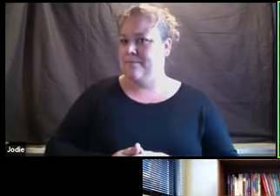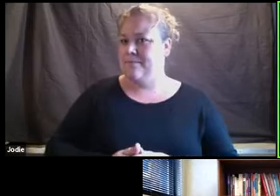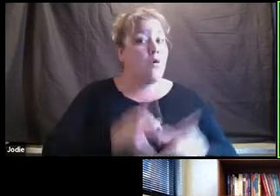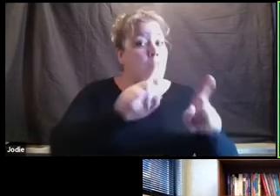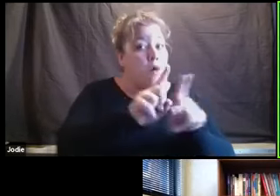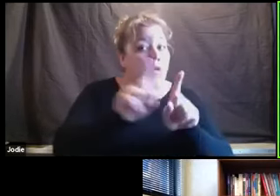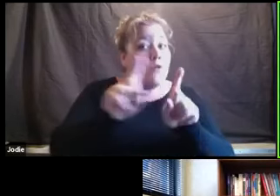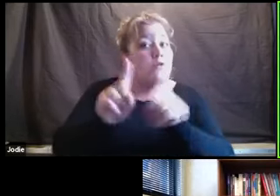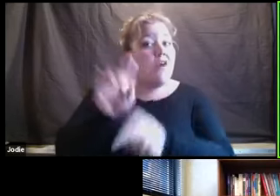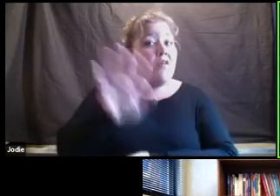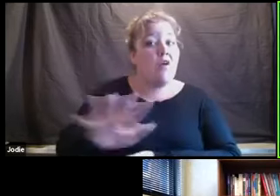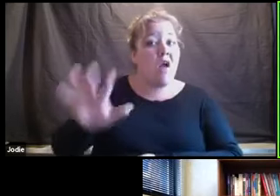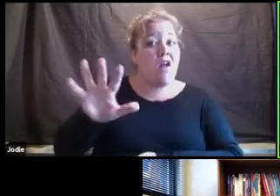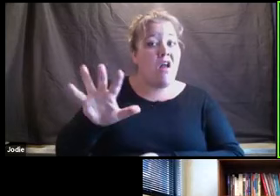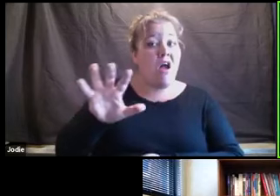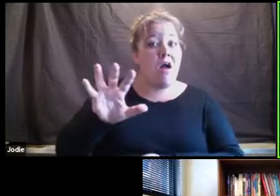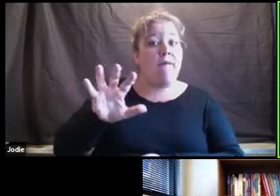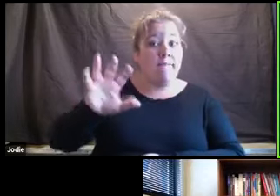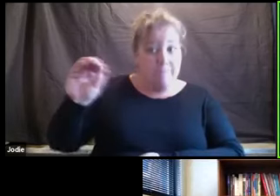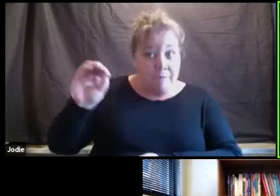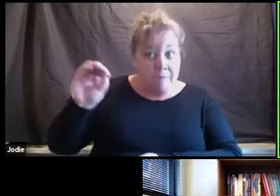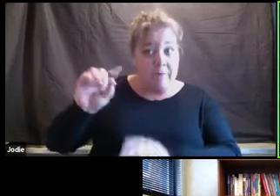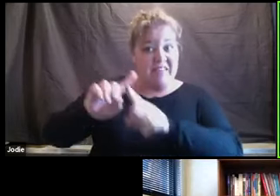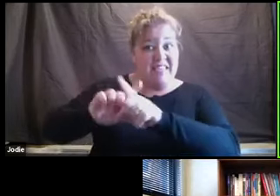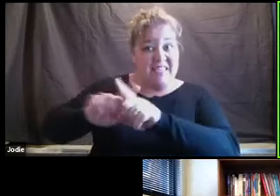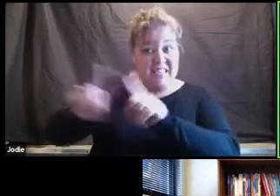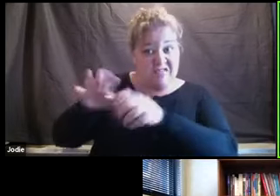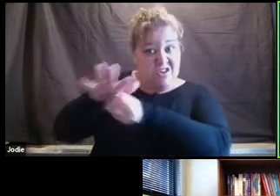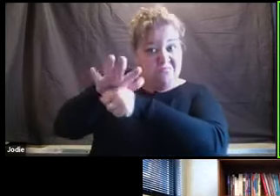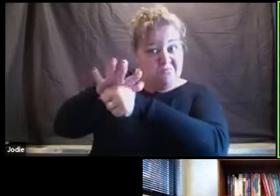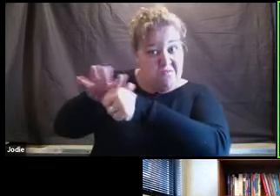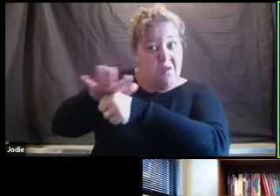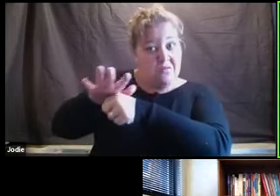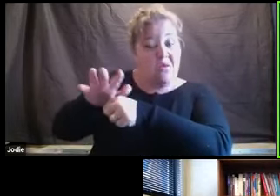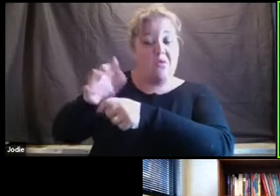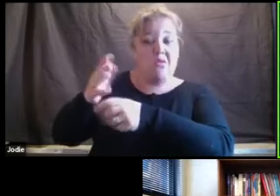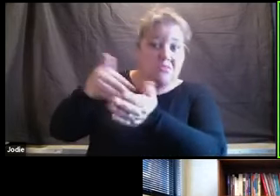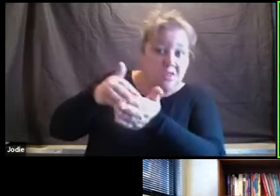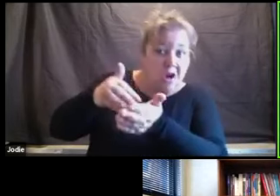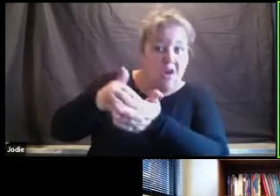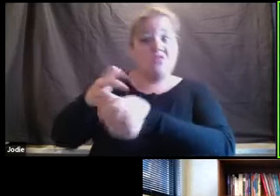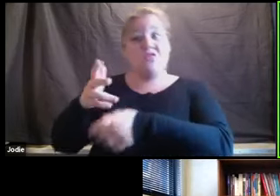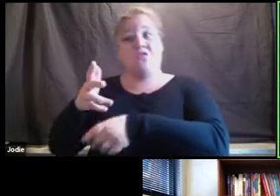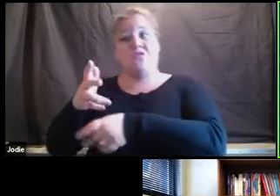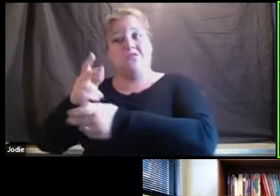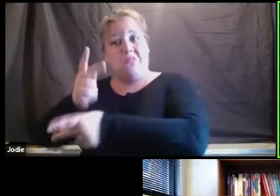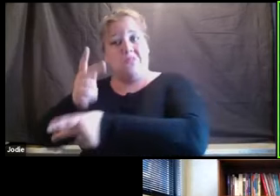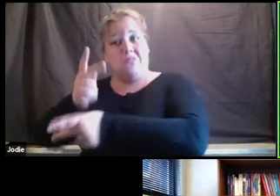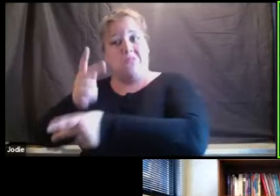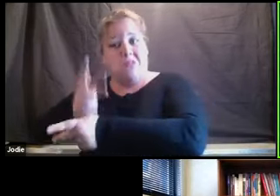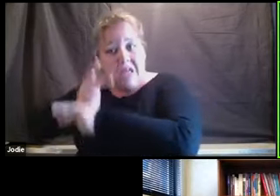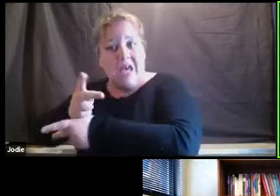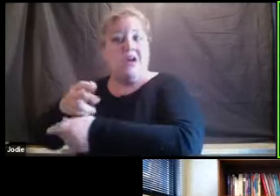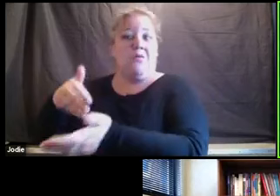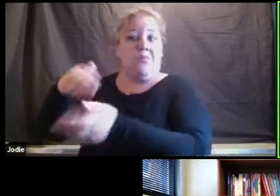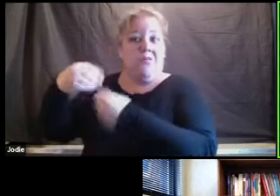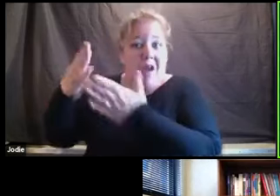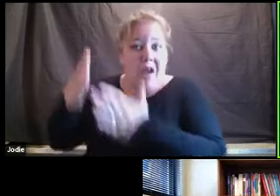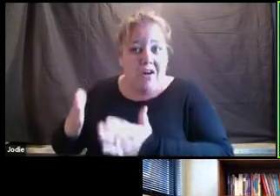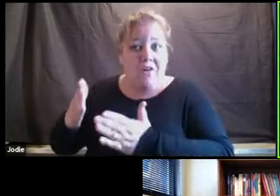regional Gundersen and Mayo clinicians who round in long-term facilities. This group also meets weekly virtually,